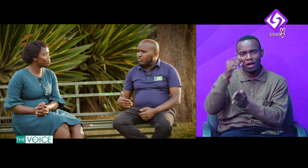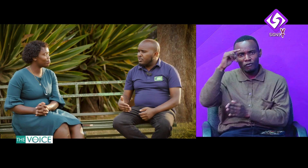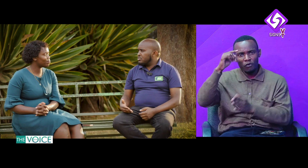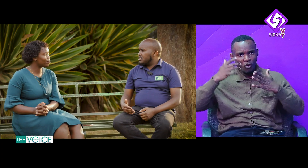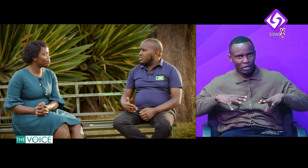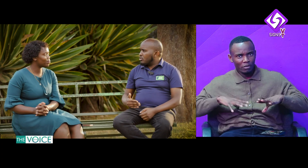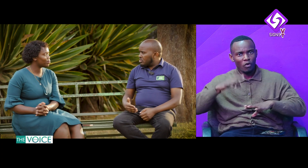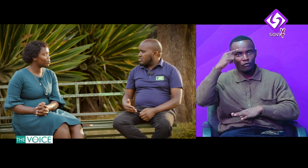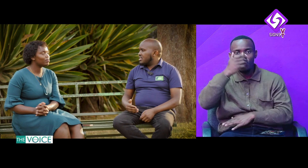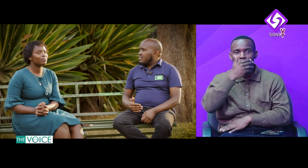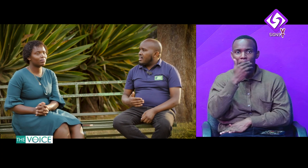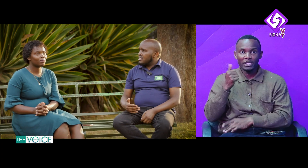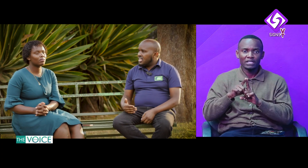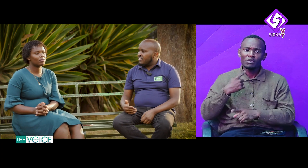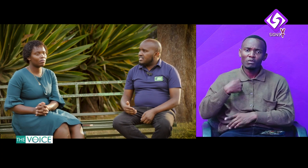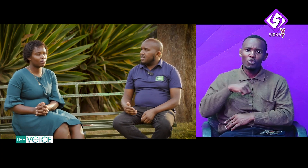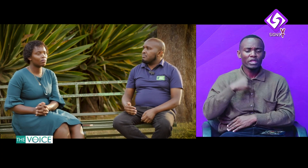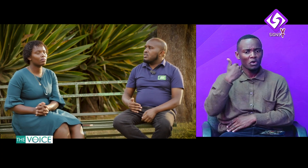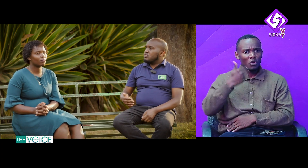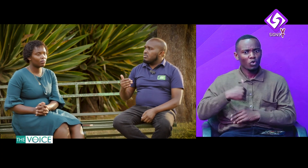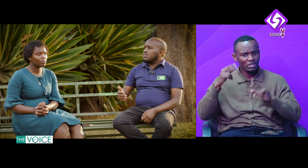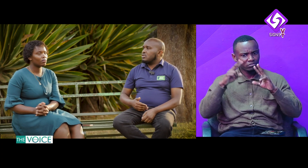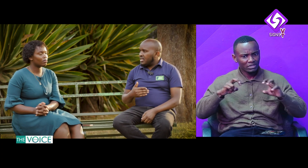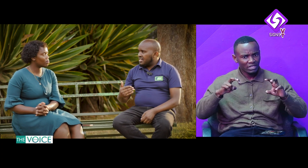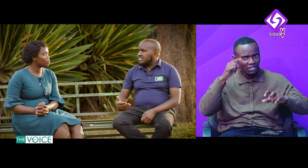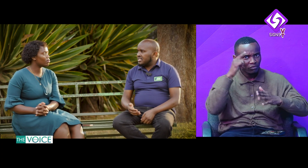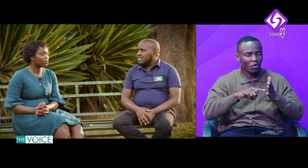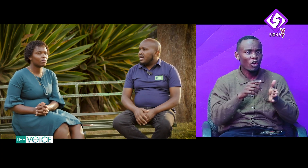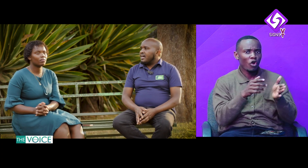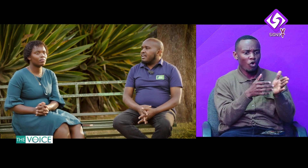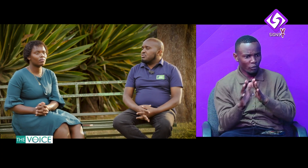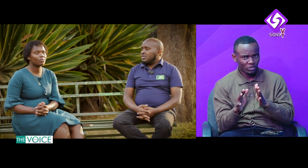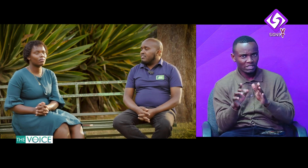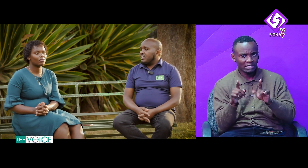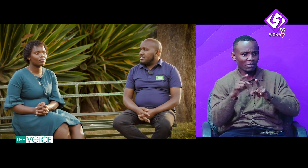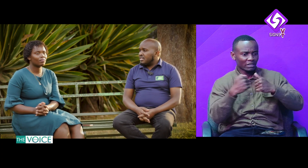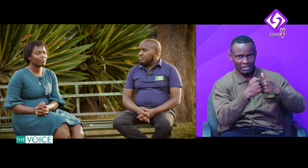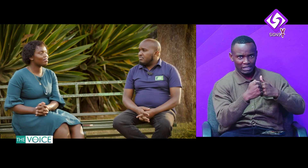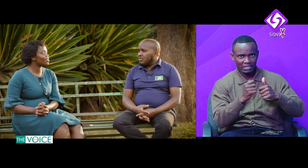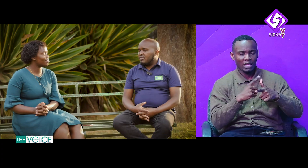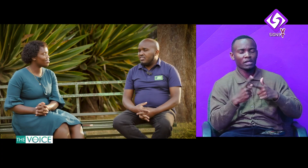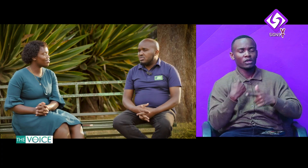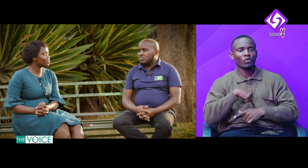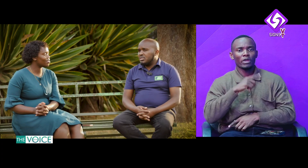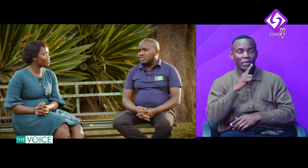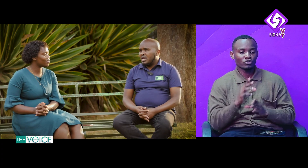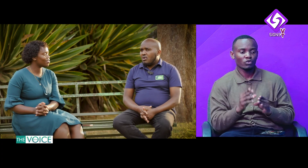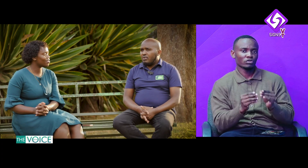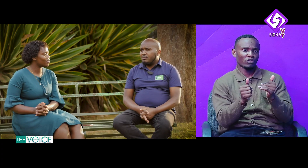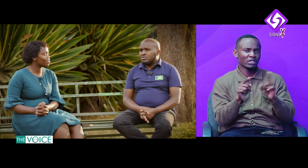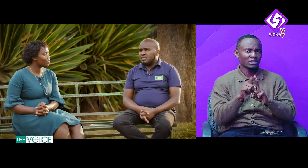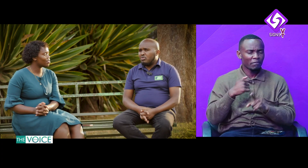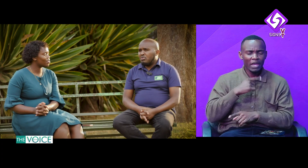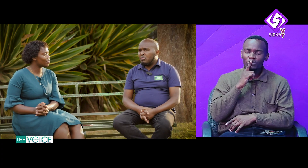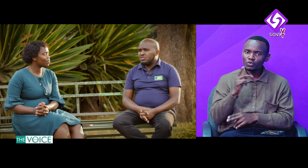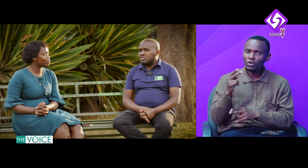to look for opportunities and solutions at any given time to make sure that we are addressing. And I'm sure every time, very soon, we'll